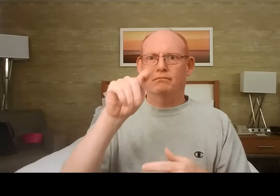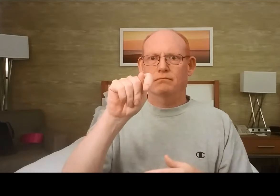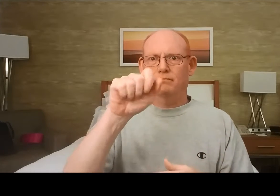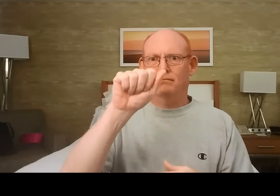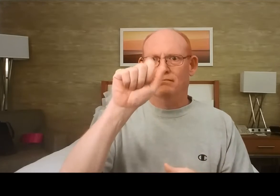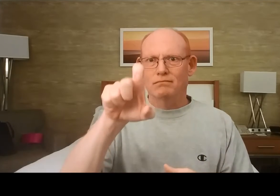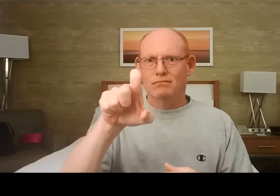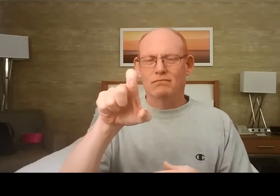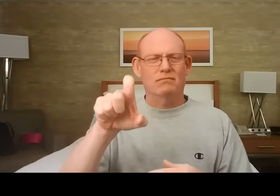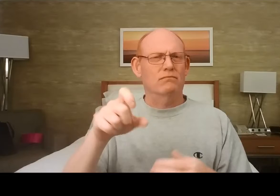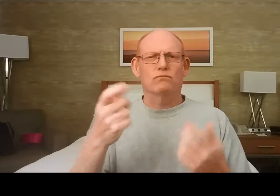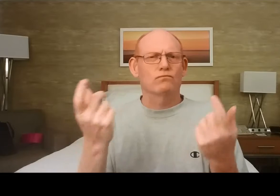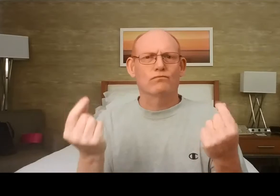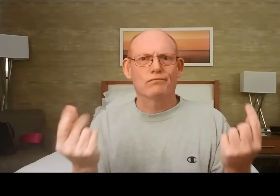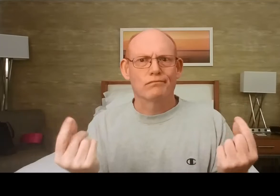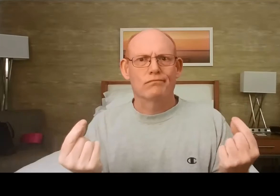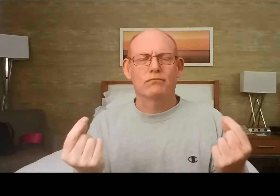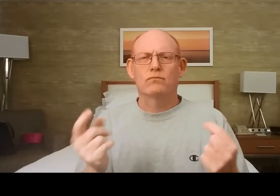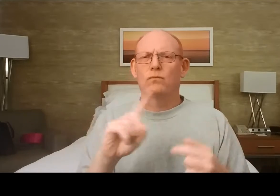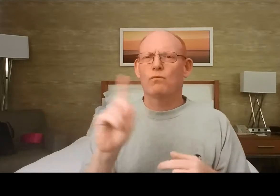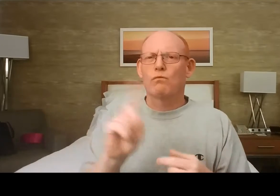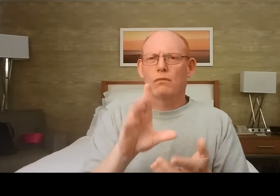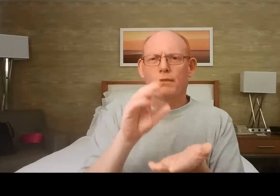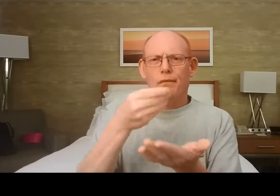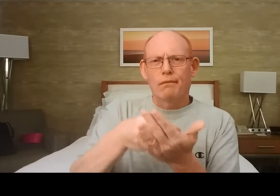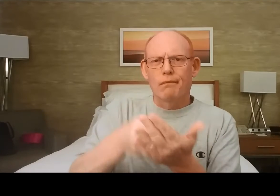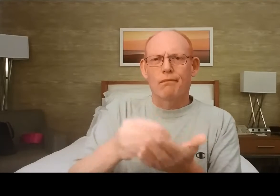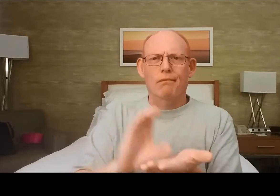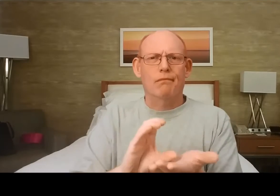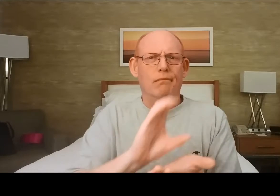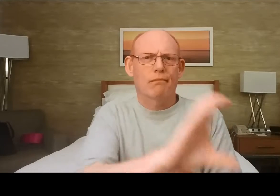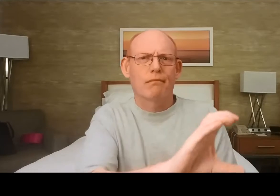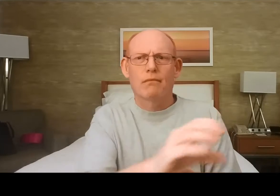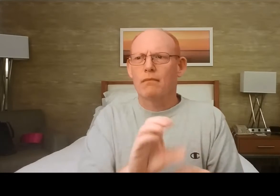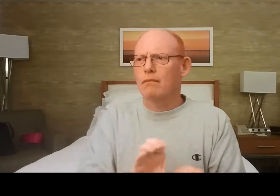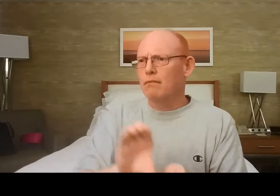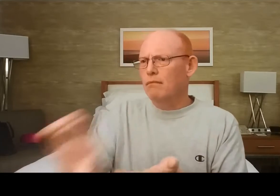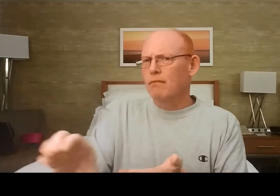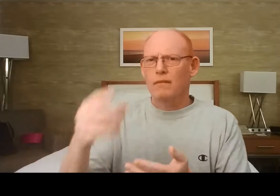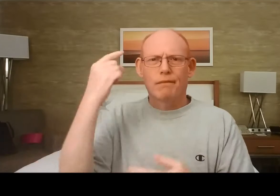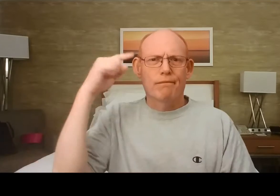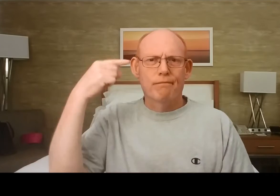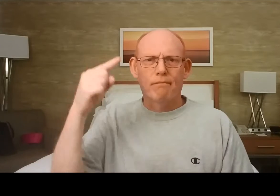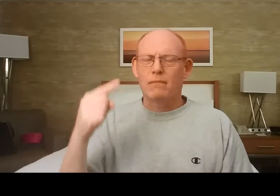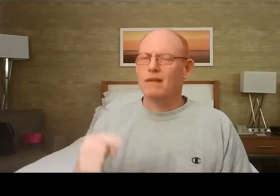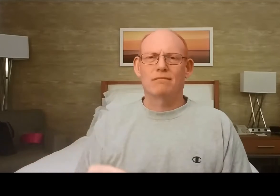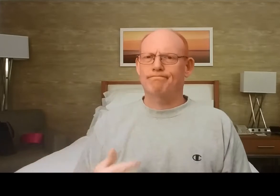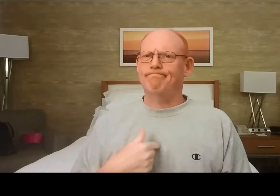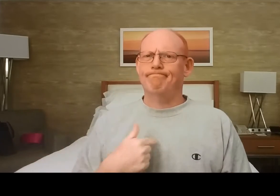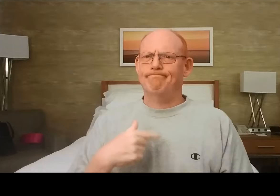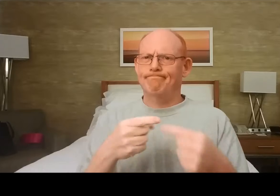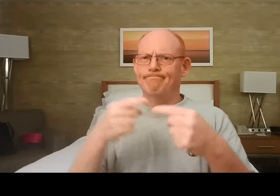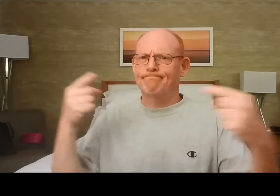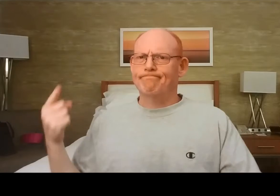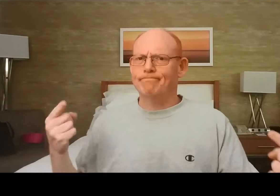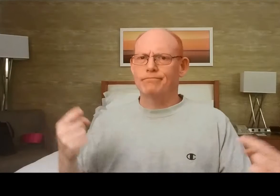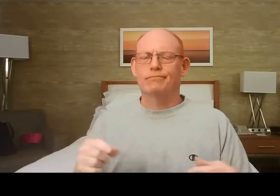taxes, like what we do with them or how the money gets allocated, what we use it for. I disagree with a lot